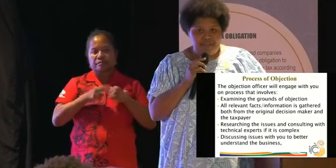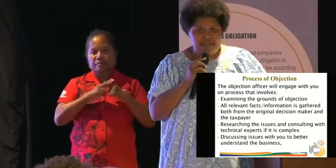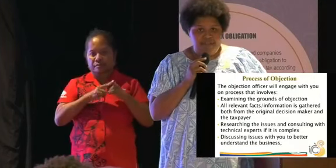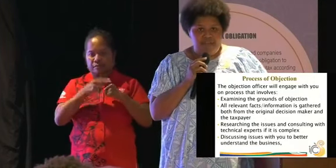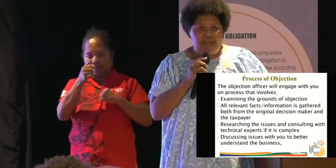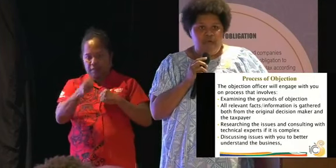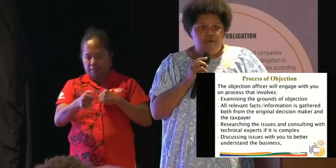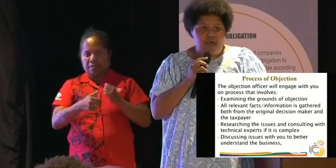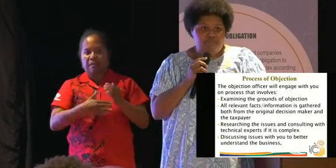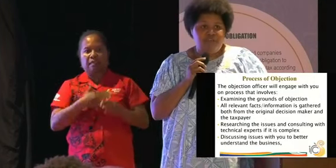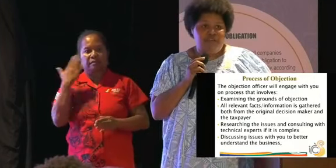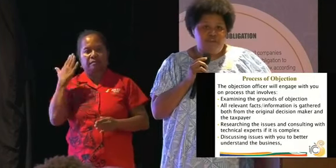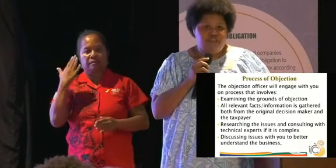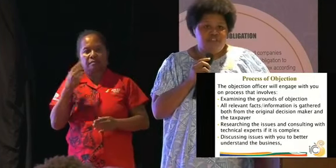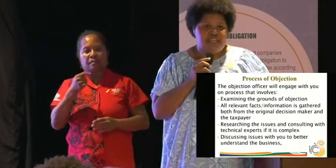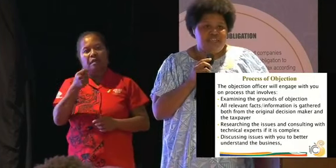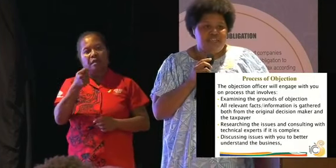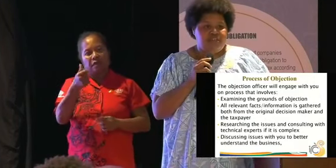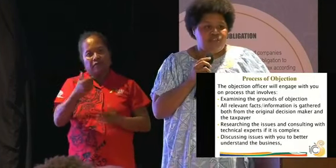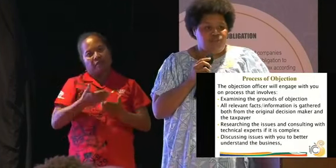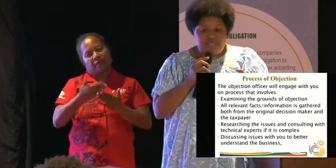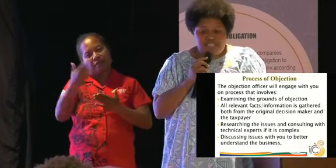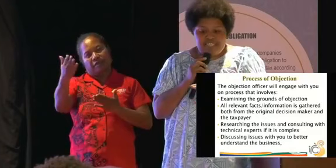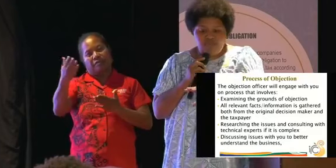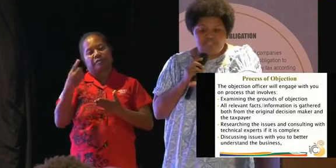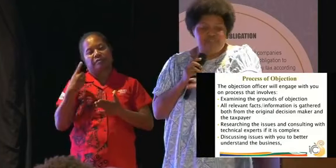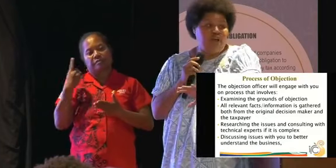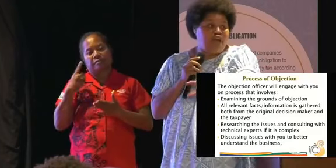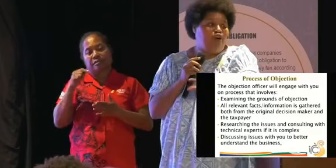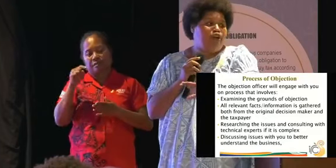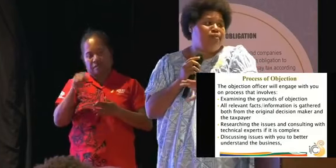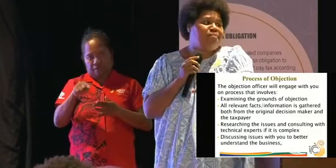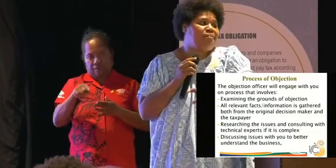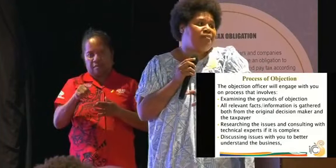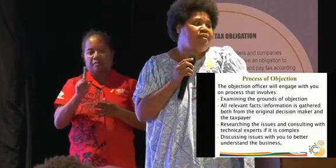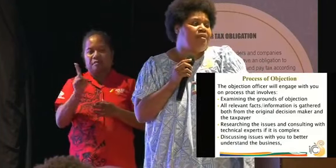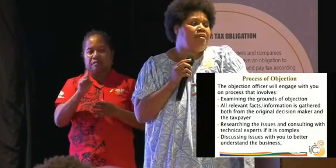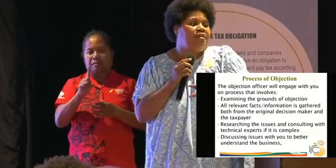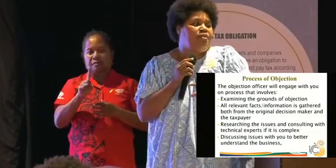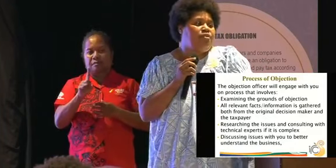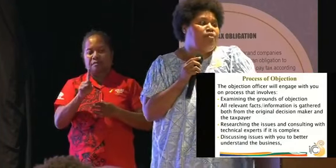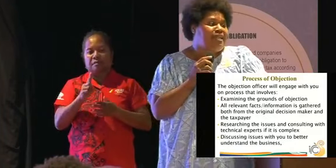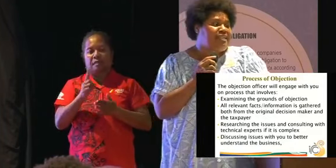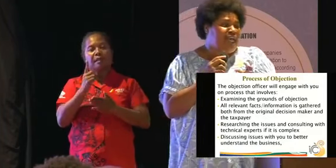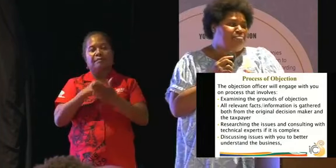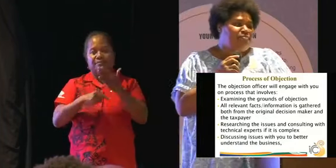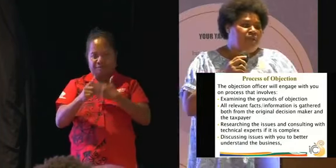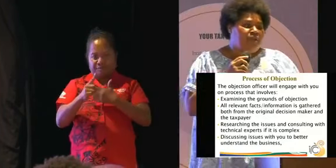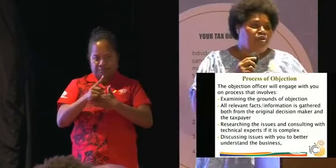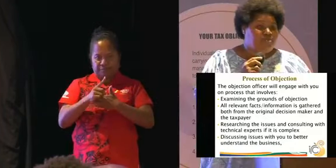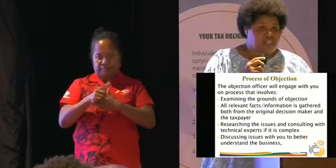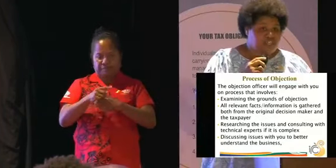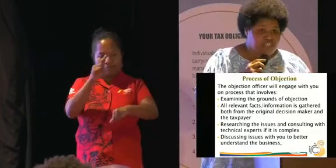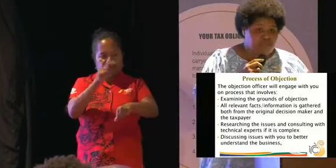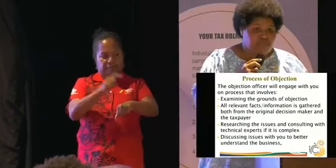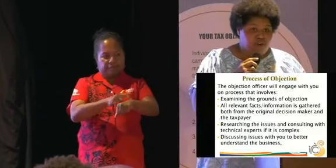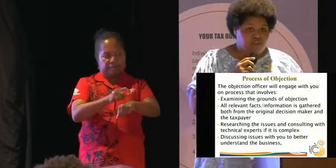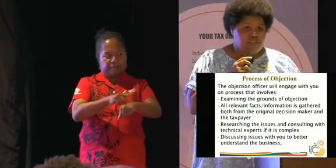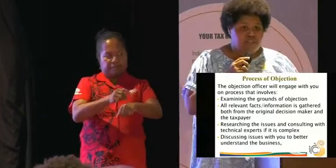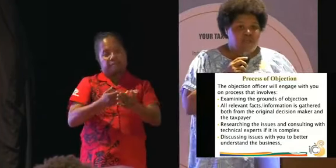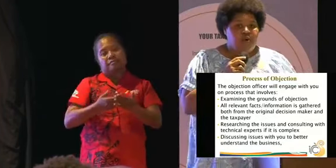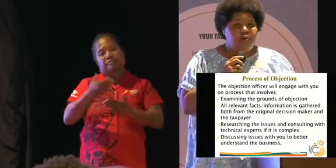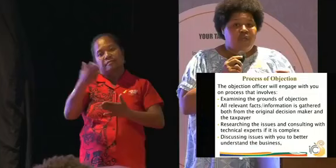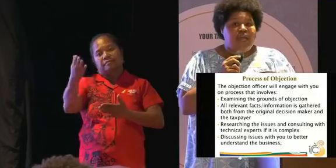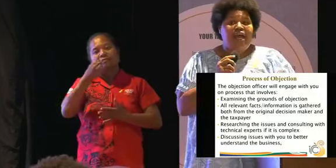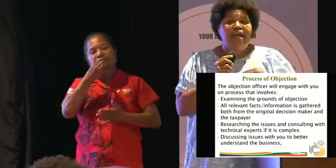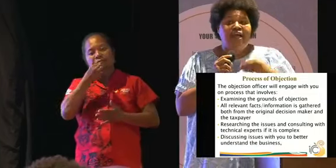days after you have lodged it. So this is what's going on during the time your objection is being